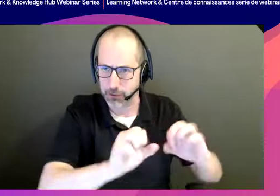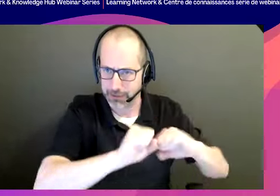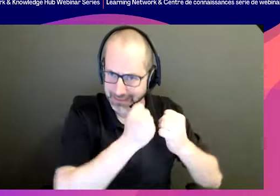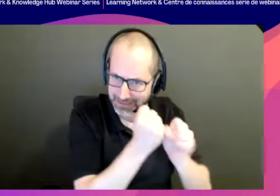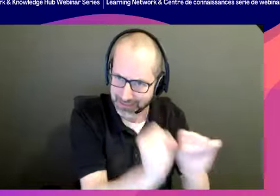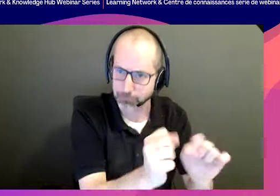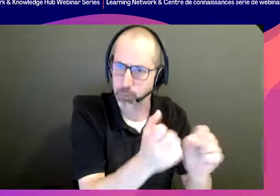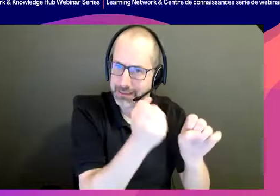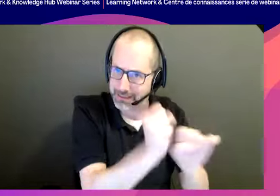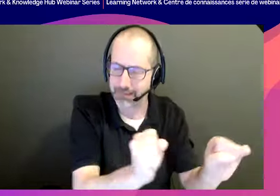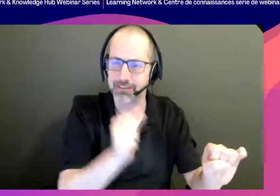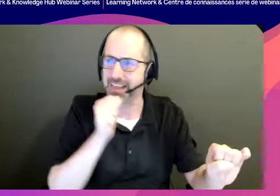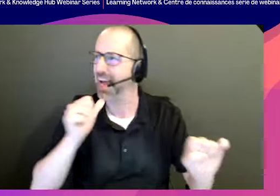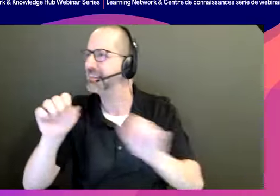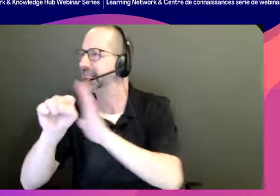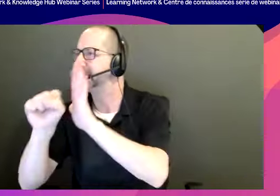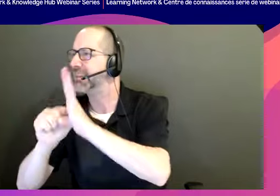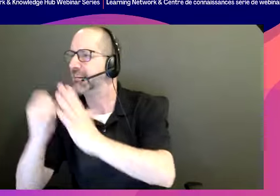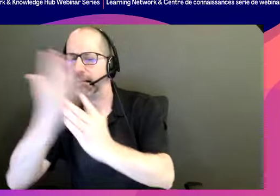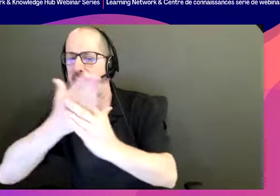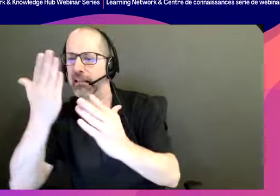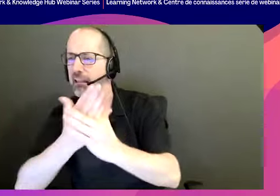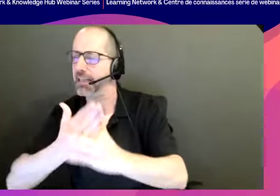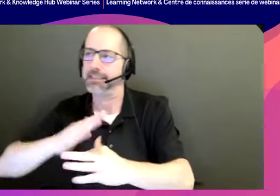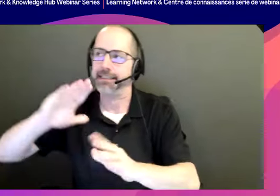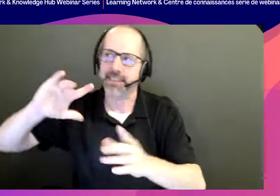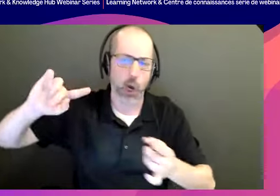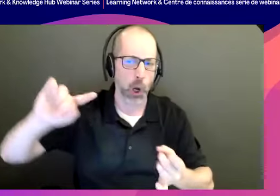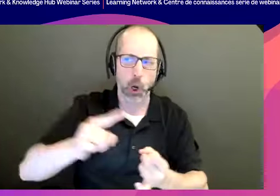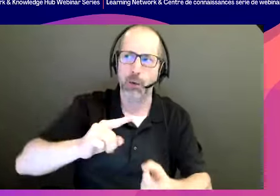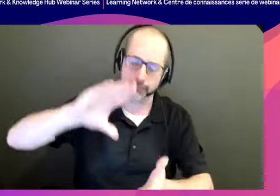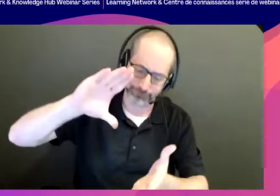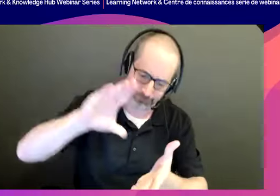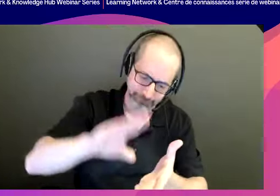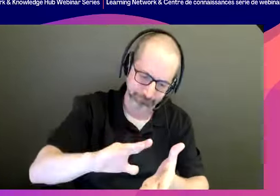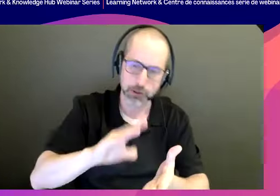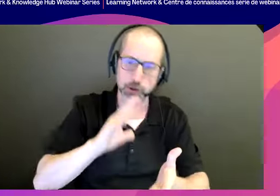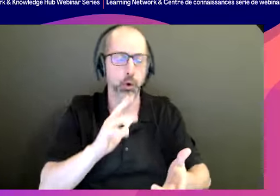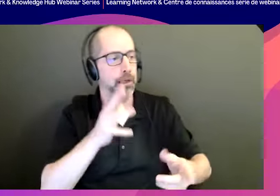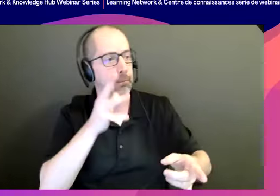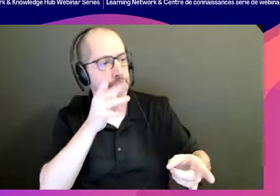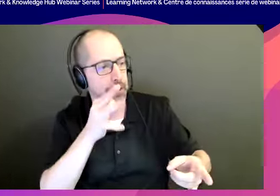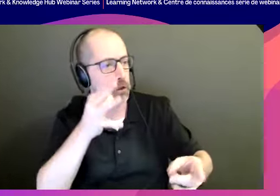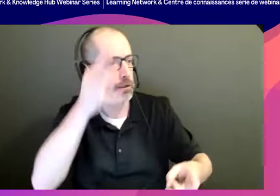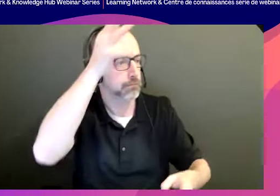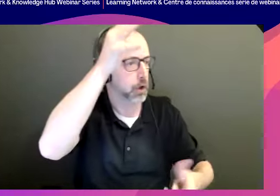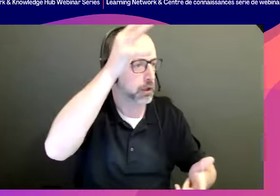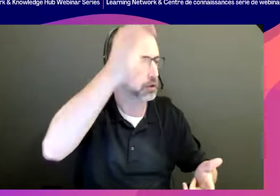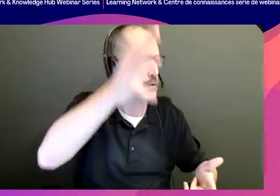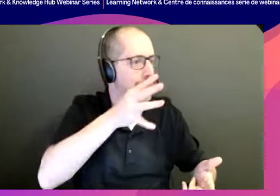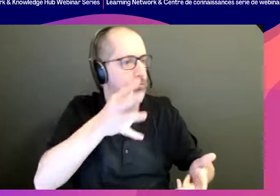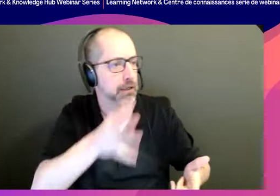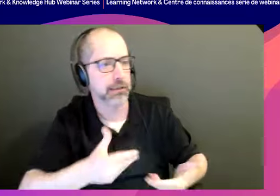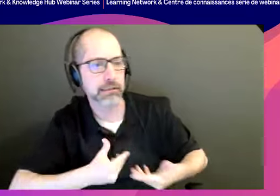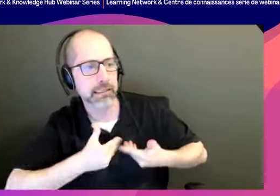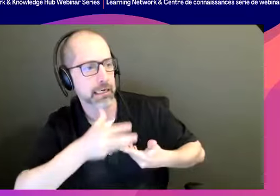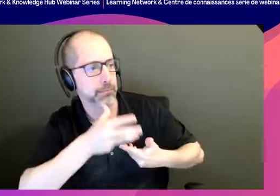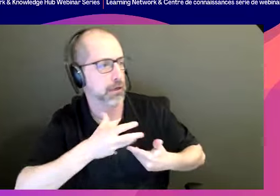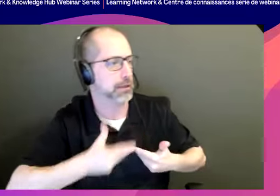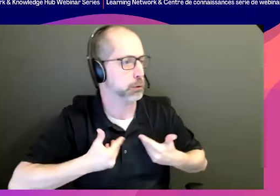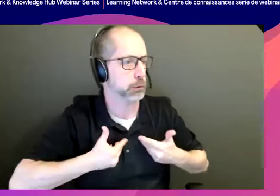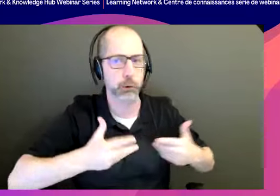state intervention. In this project, we engaged mothers, fathers, grandparents, young parents, and youth who have all